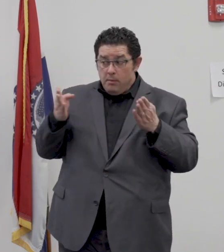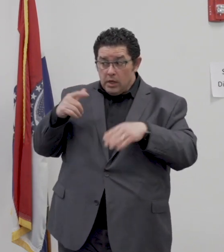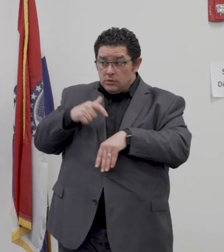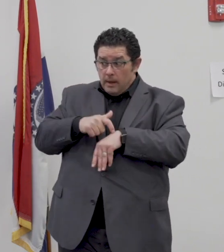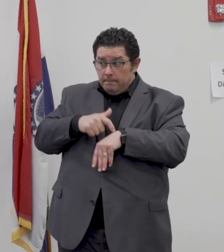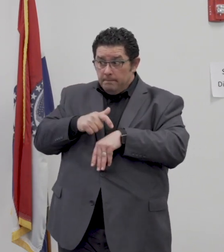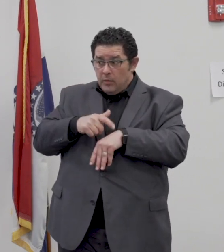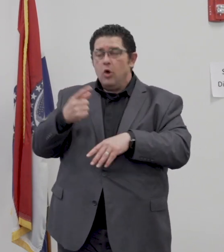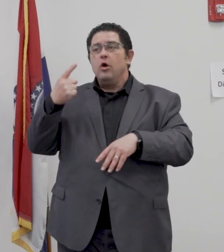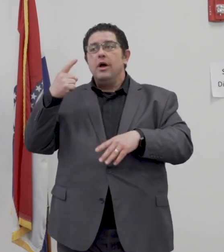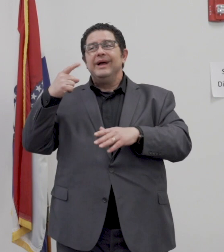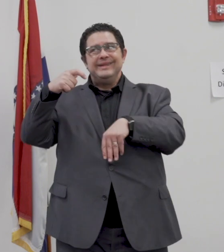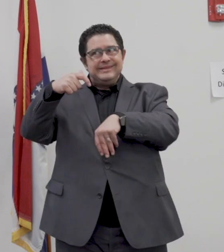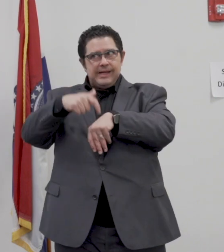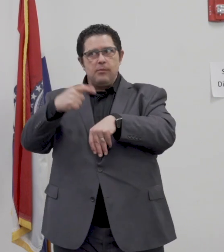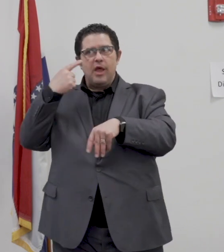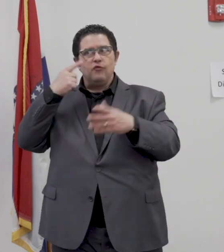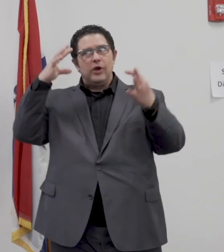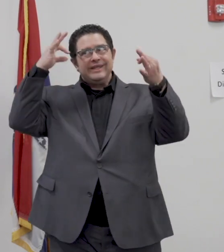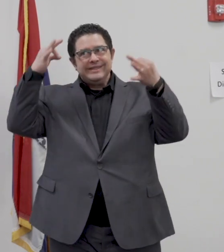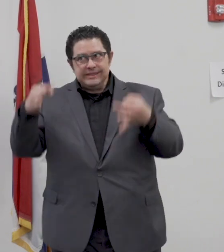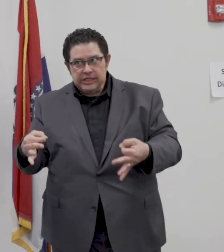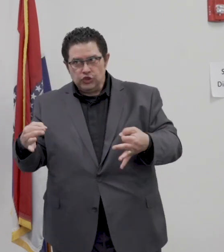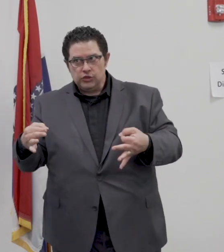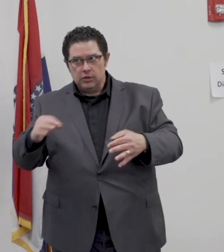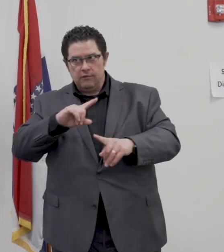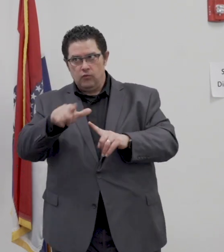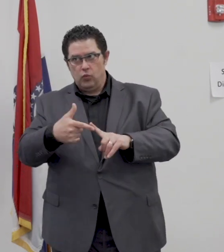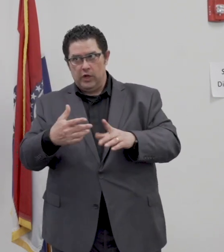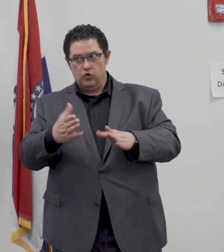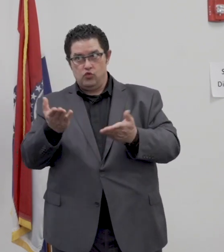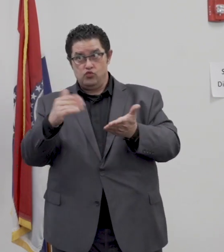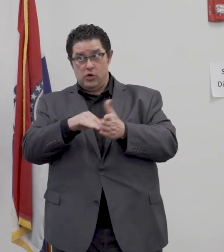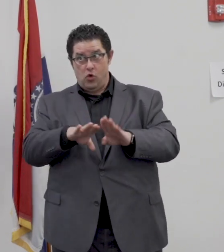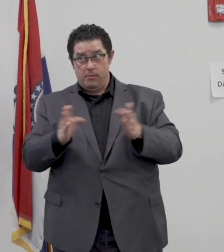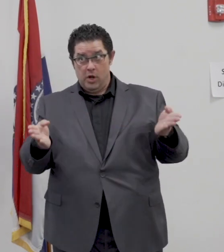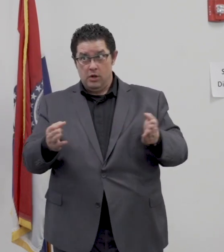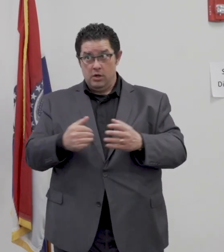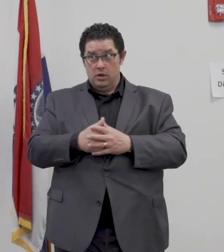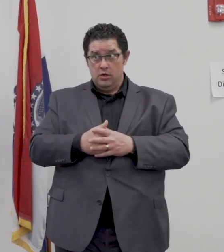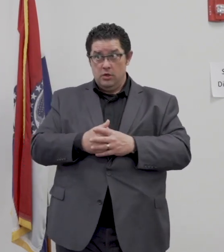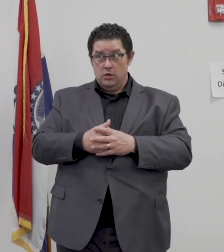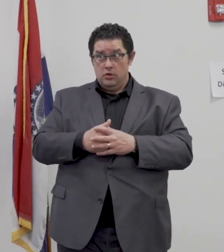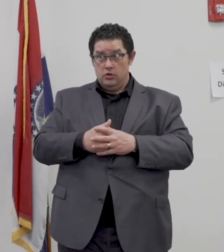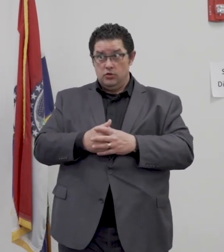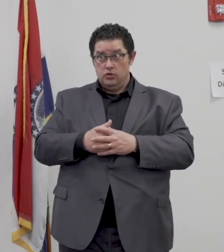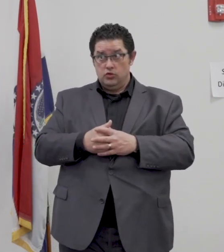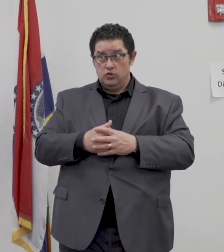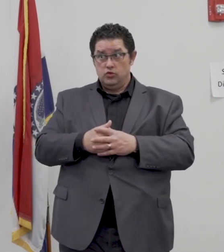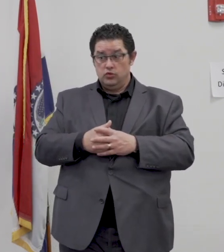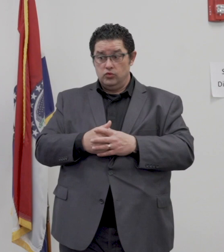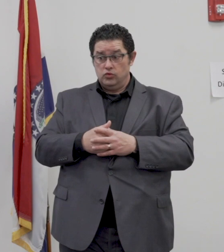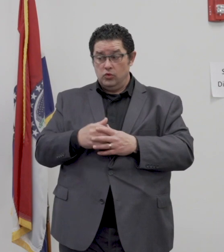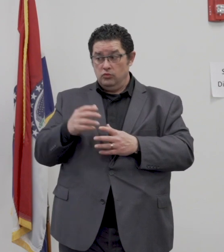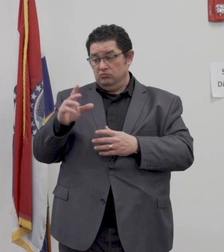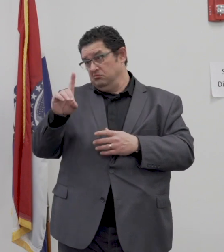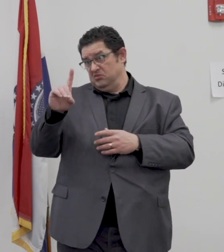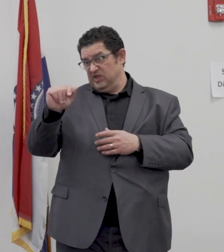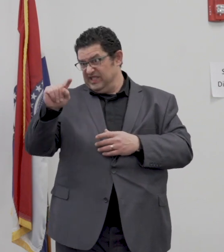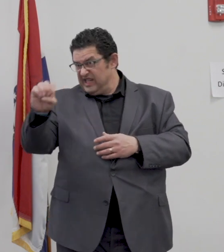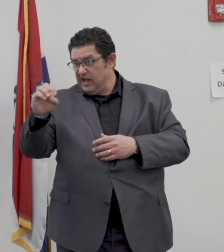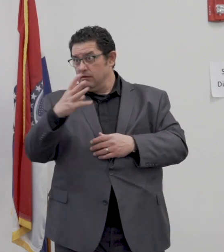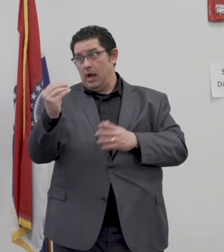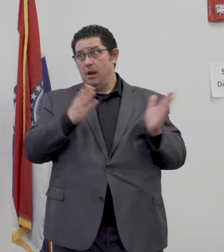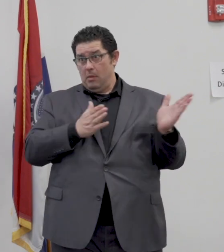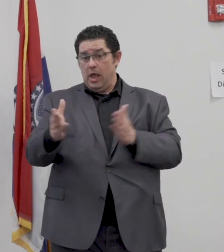Timeline for a decision to reopen by midweek. Okay. Yes. So that would include a date, I'm assuming, to Yes, reopen? it would include a date and a plan.